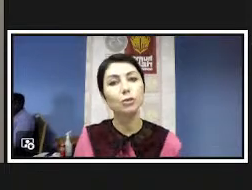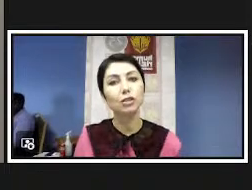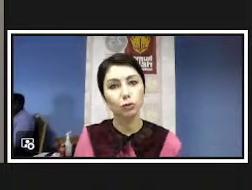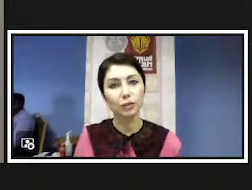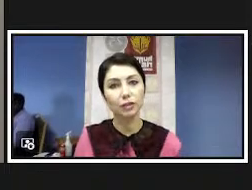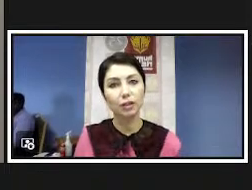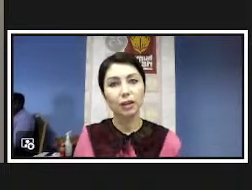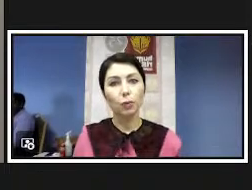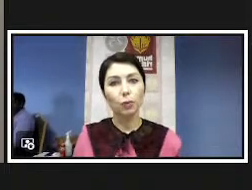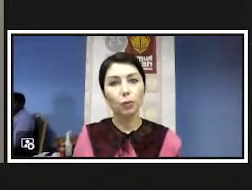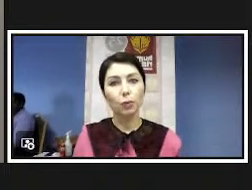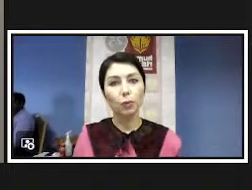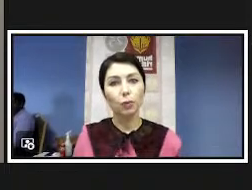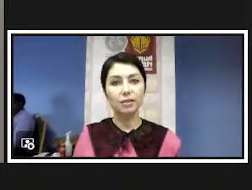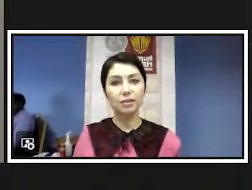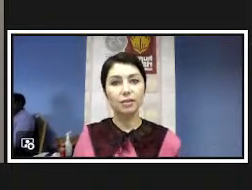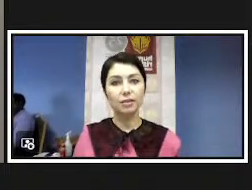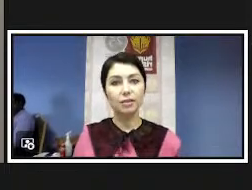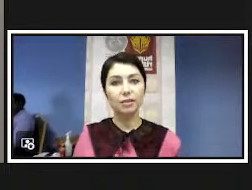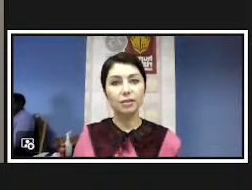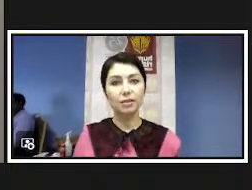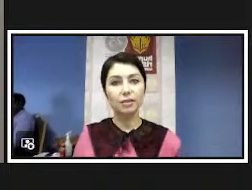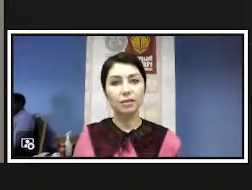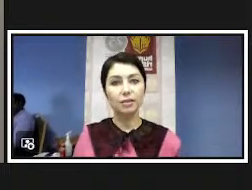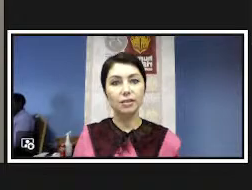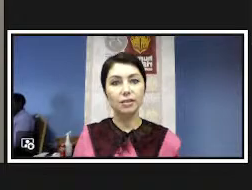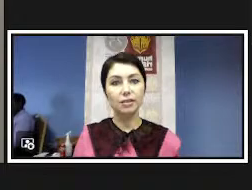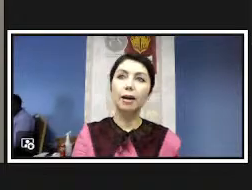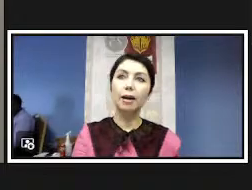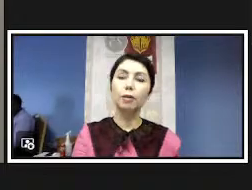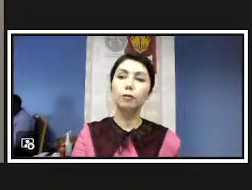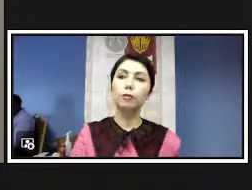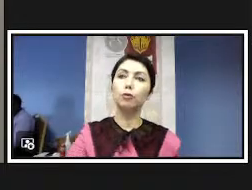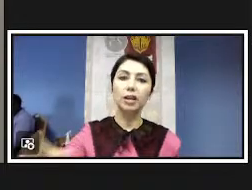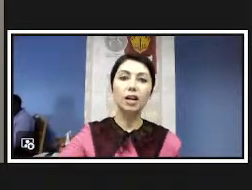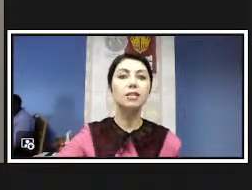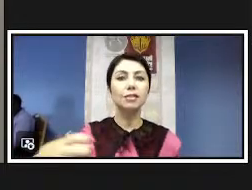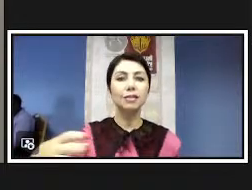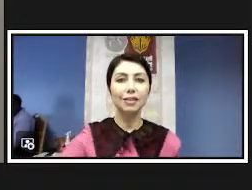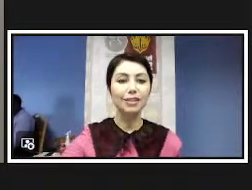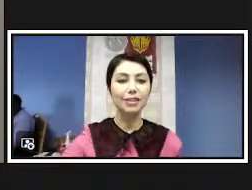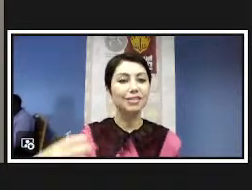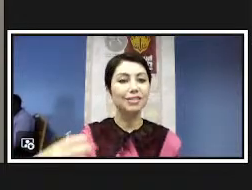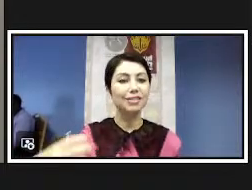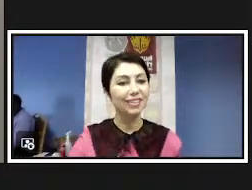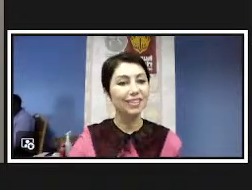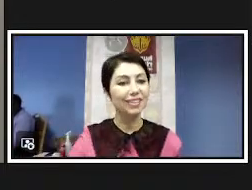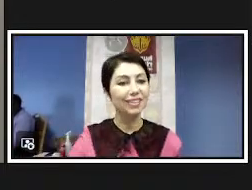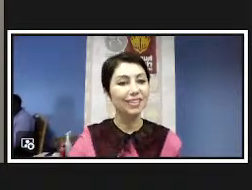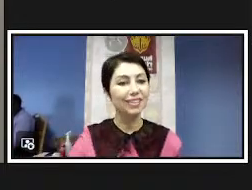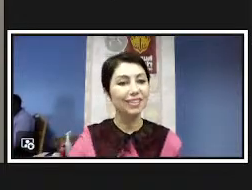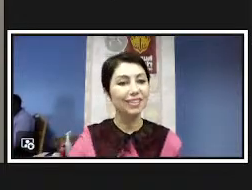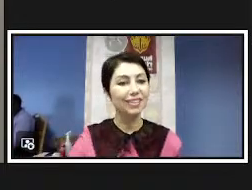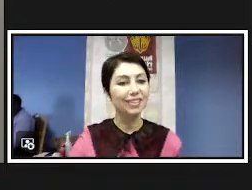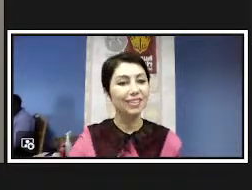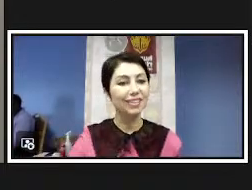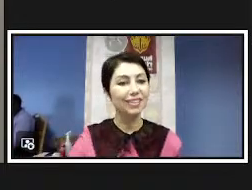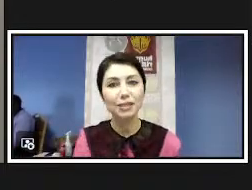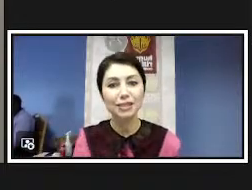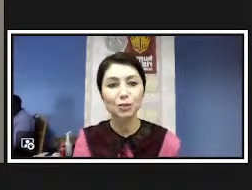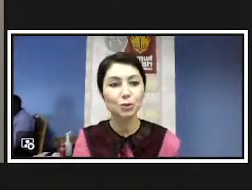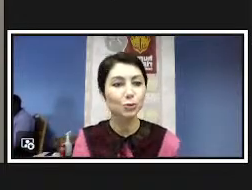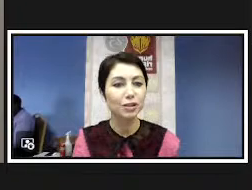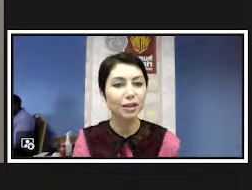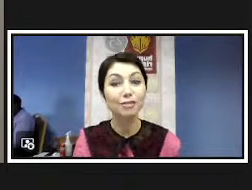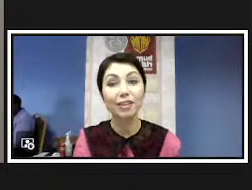do with children, whereas we cannot allow for years and years and years to go past, was